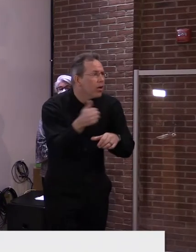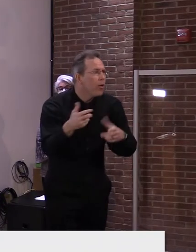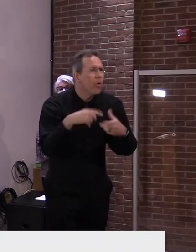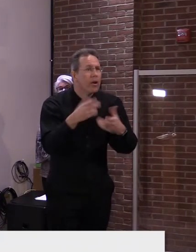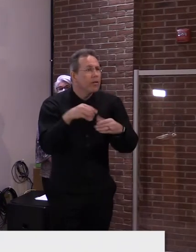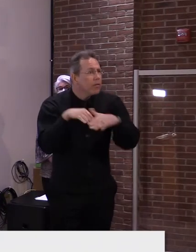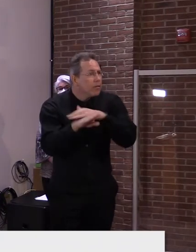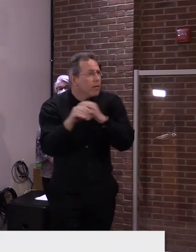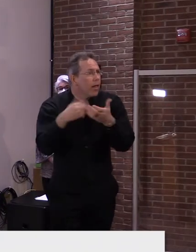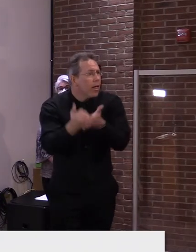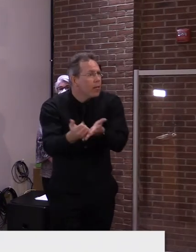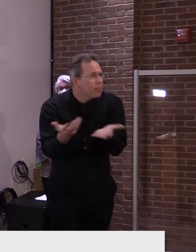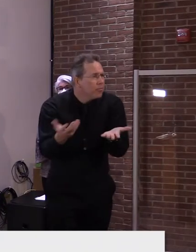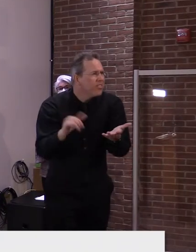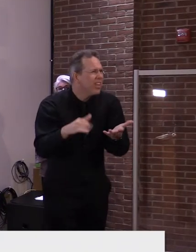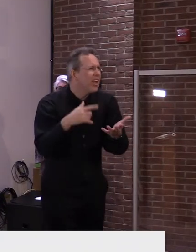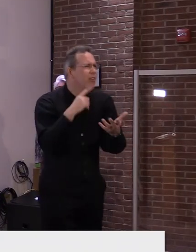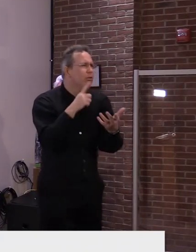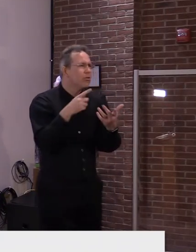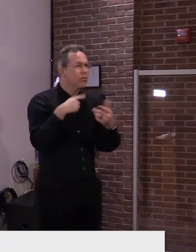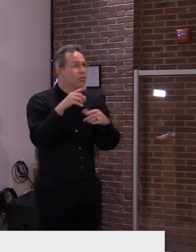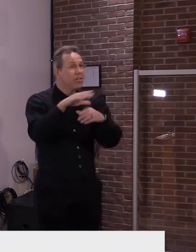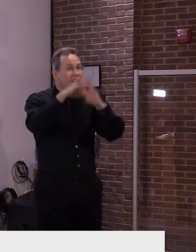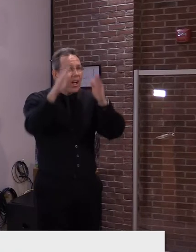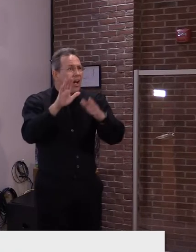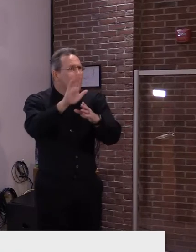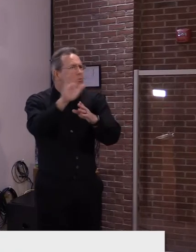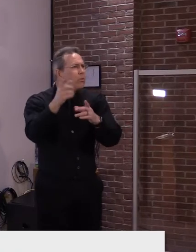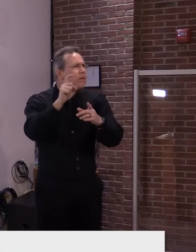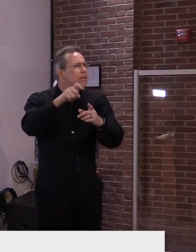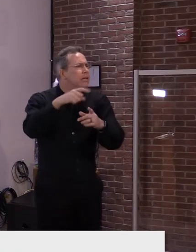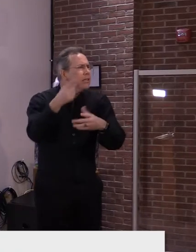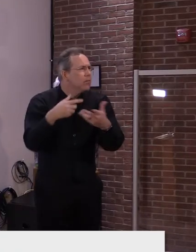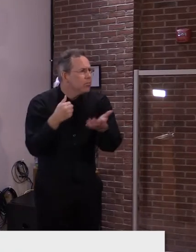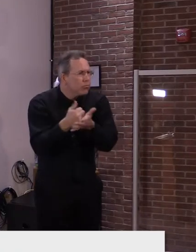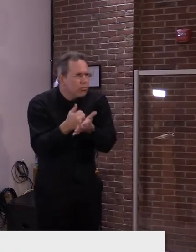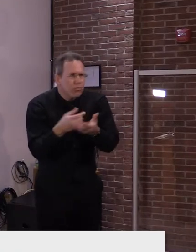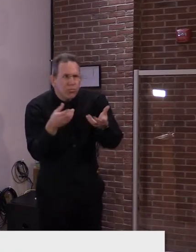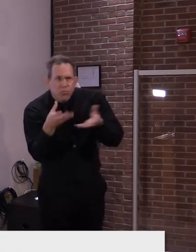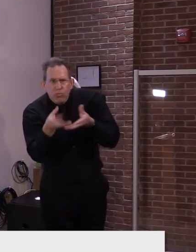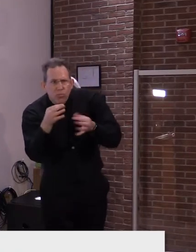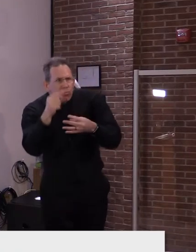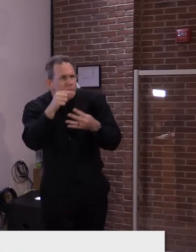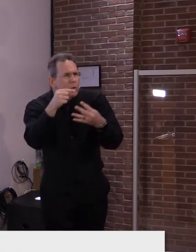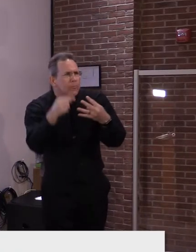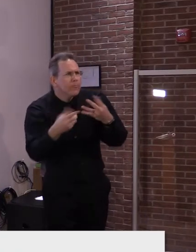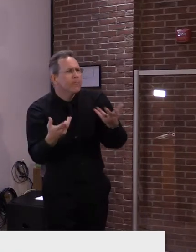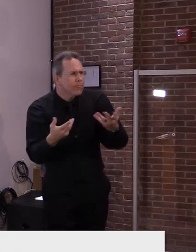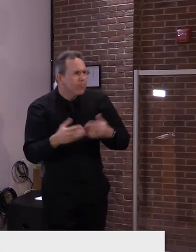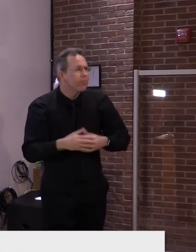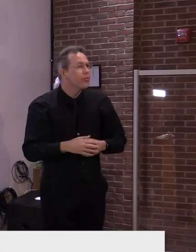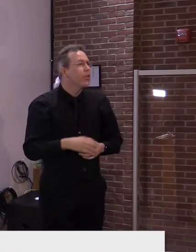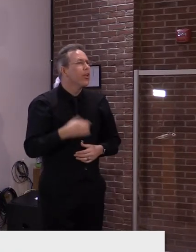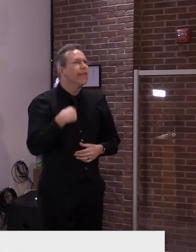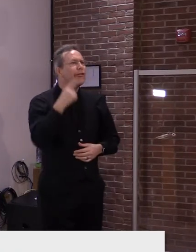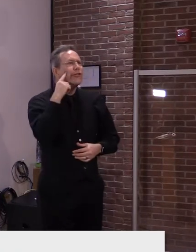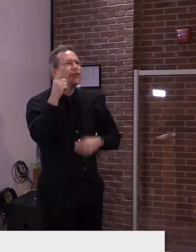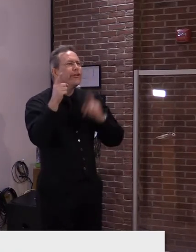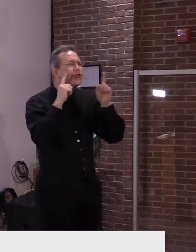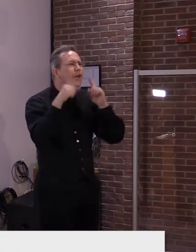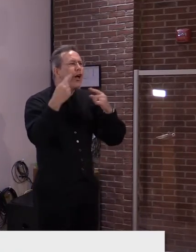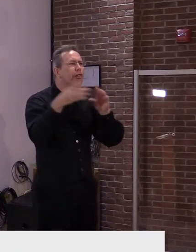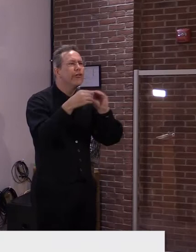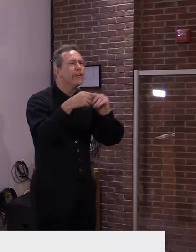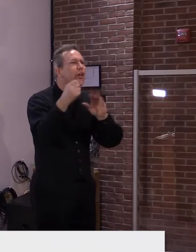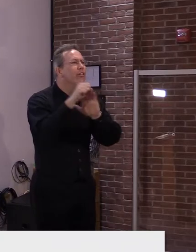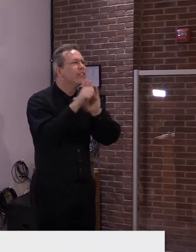which, by the way, I'm hearing from around the country that no one has focused on nationwide. We are focusing on it because it's